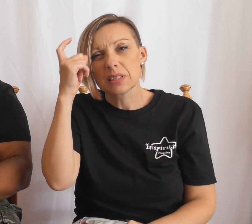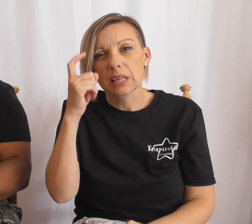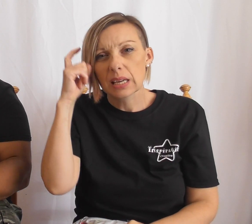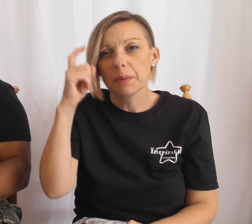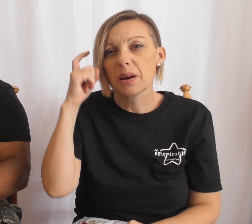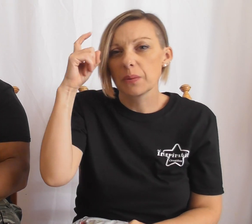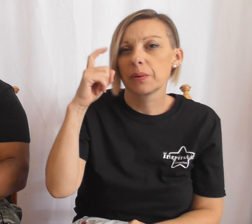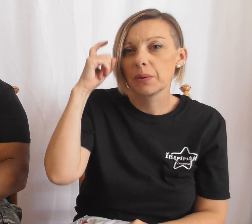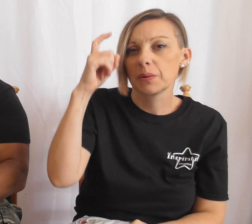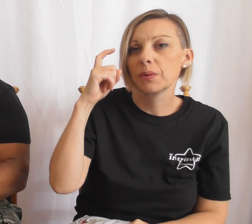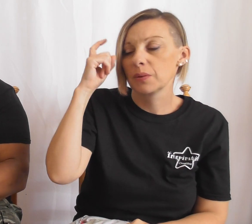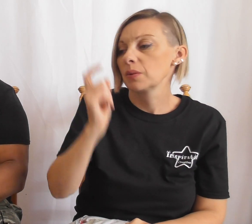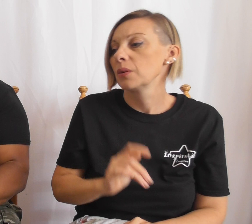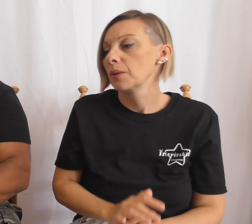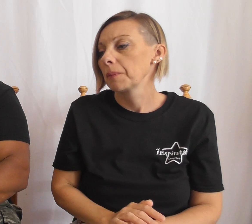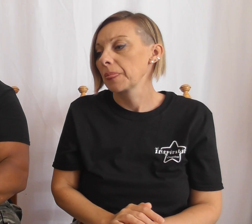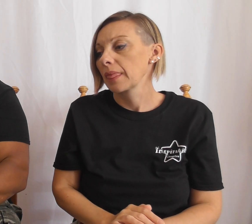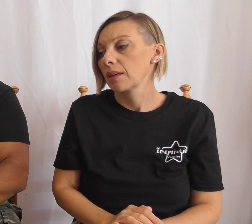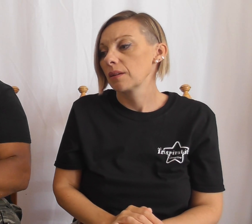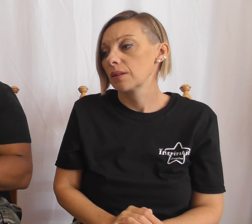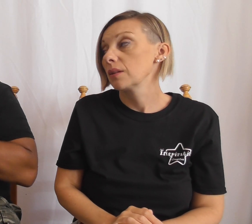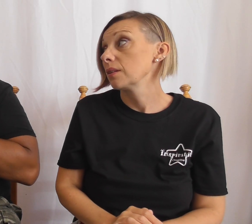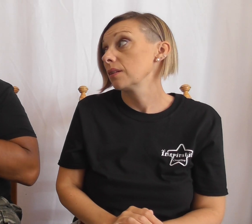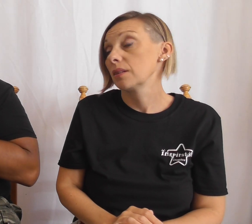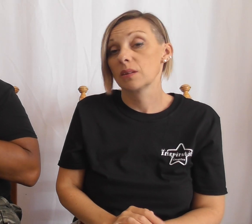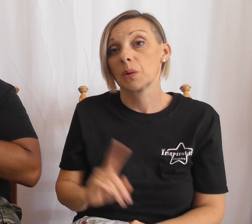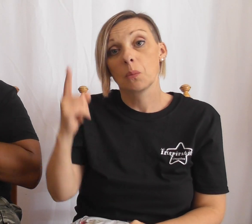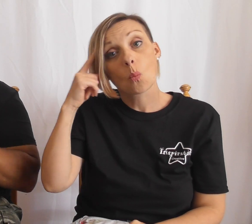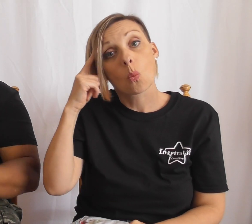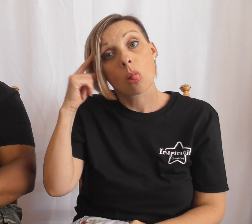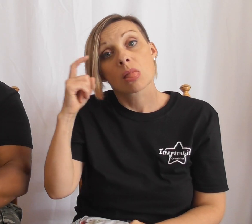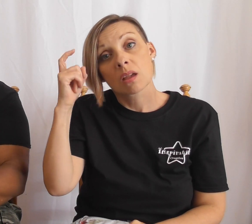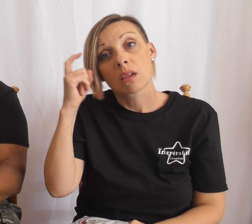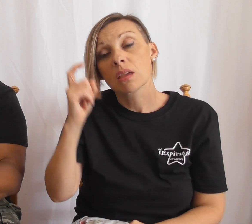Wonder what he's thinking about. Oh dear. Maybe. Well, I know what I would be thinking about.